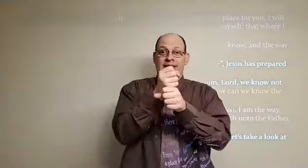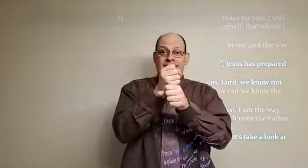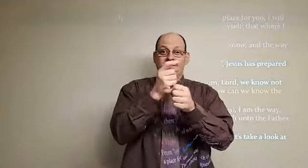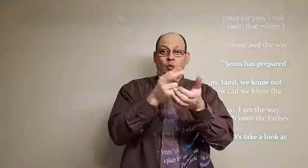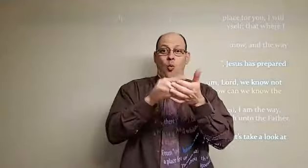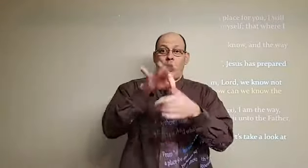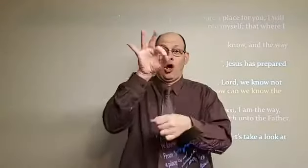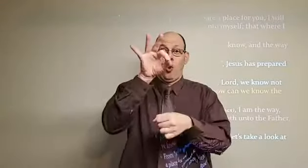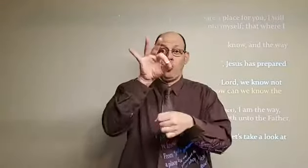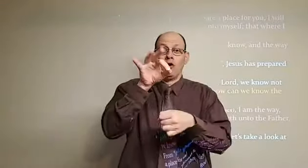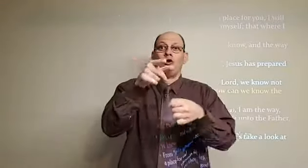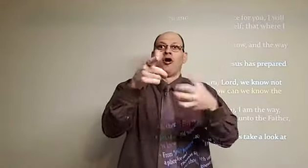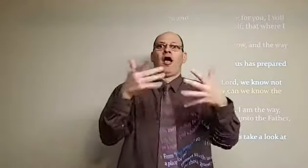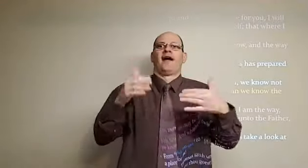when you receive the Holy Ghost